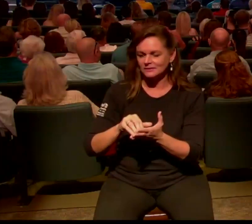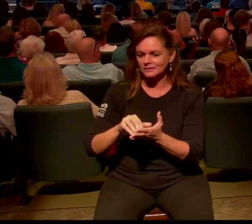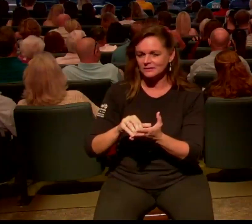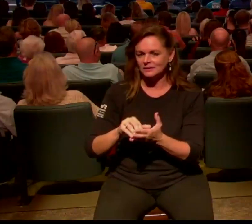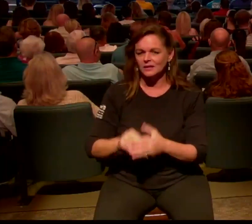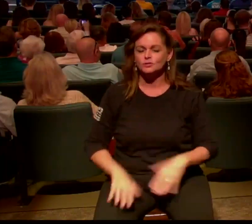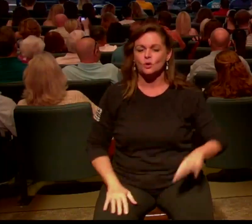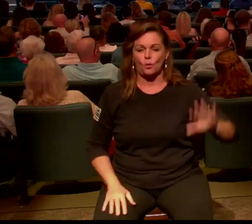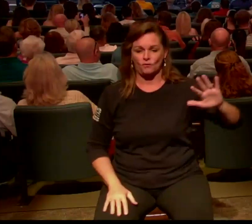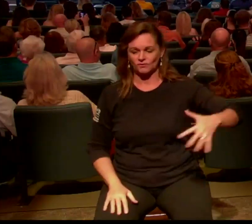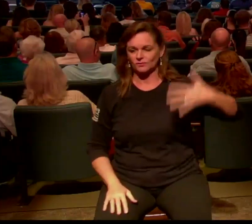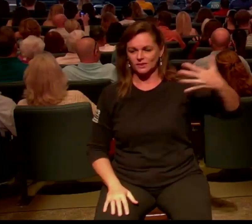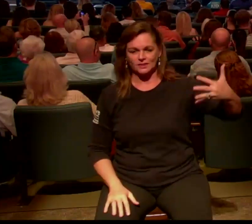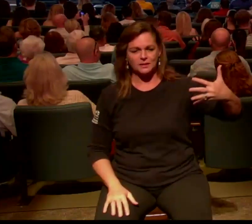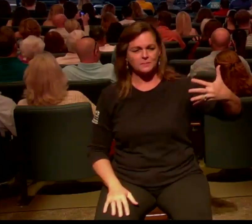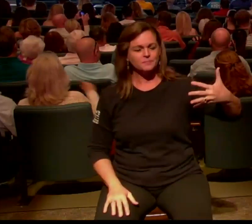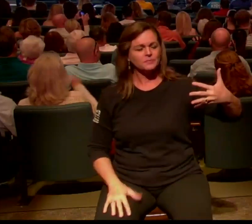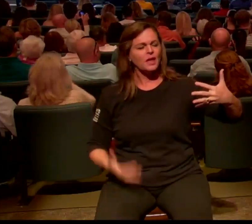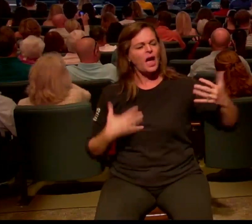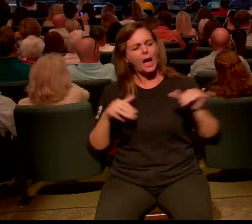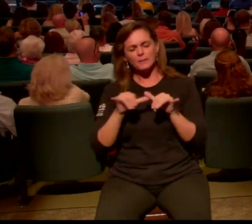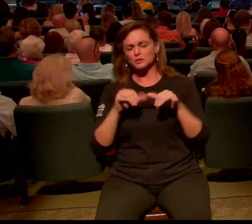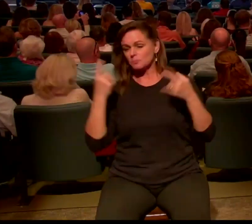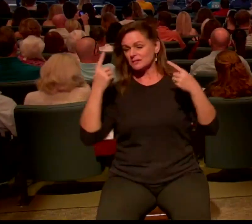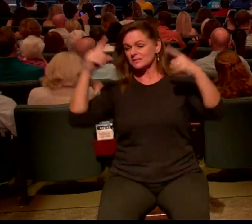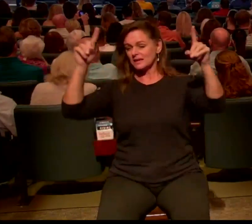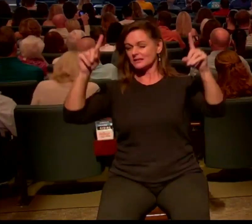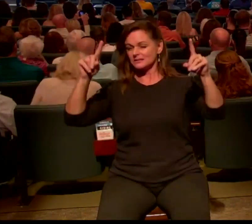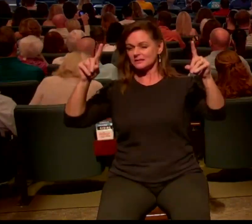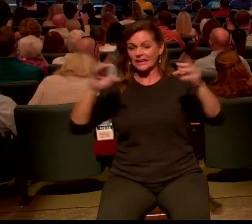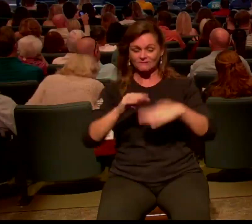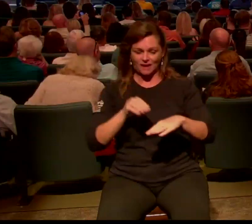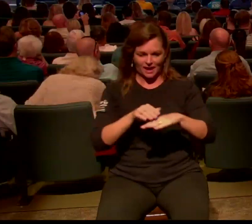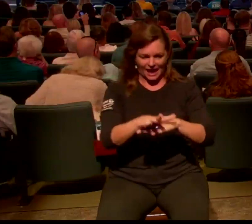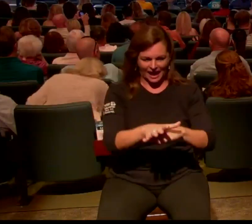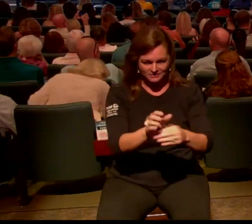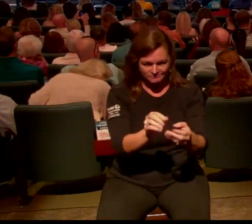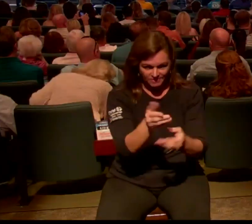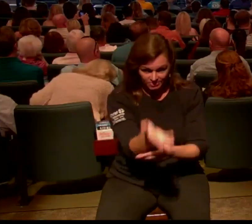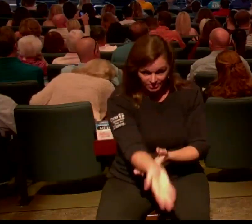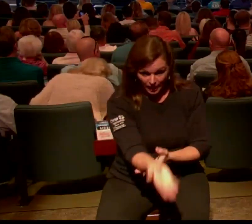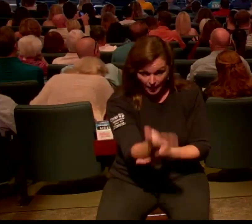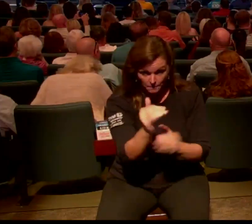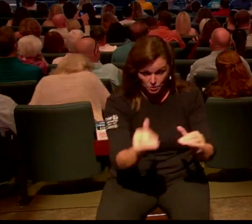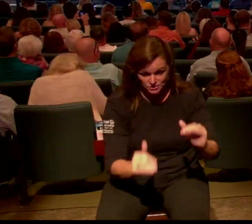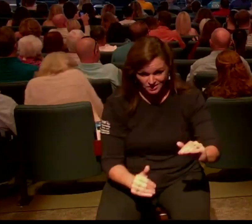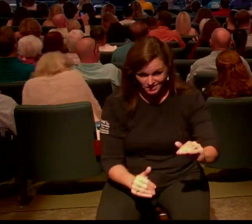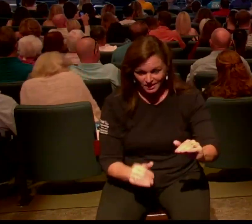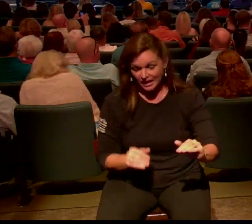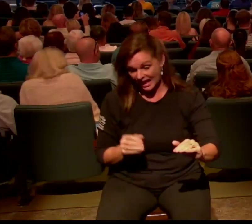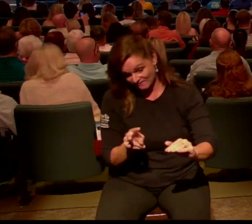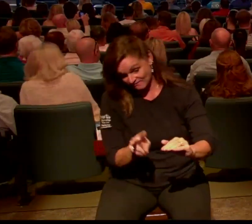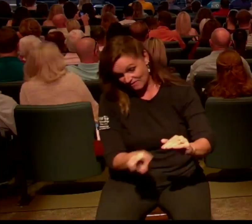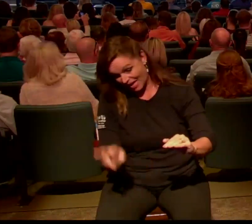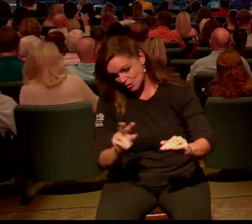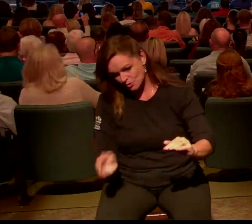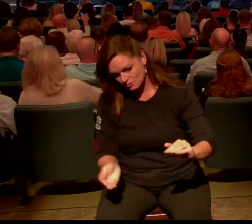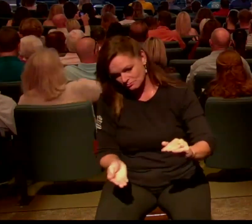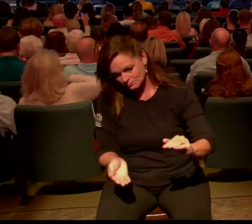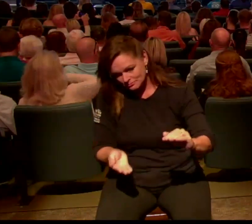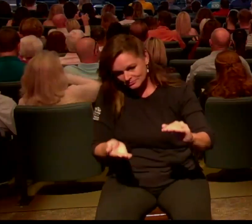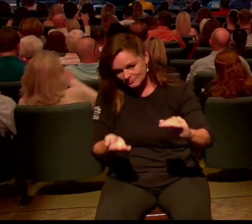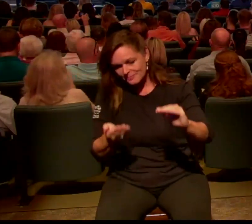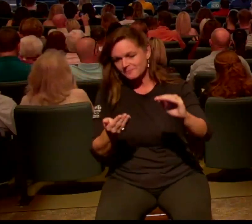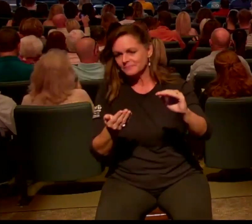much value I add to others. Wow. Now, let me tell you something. I learned that